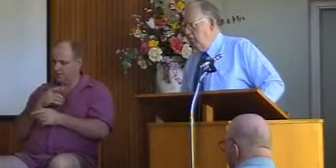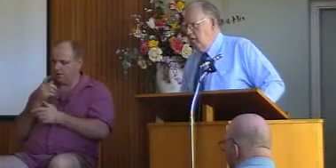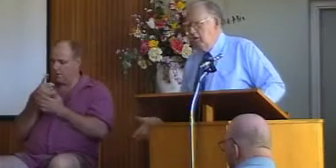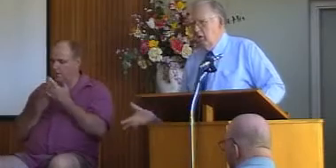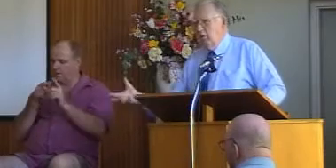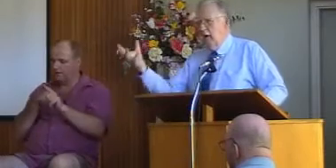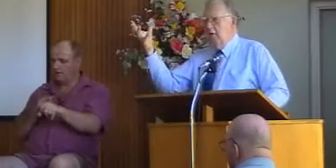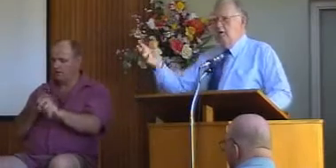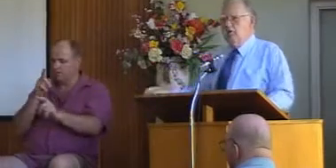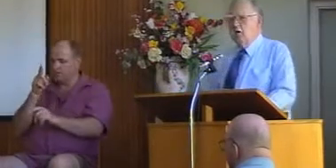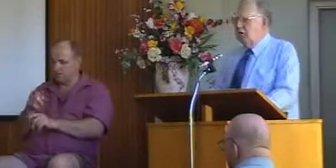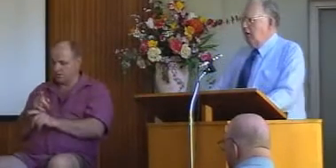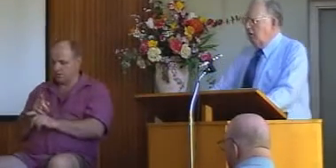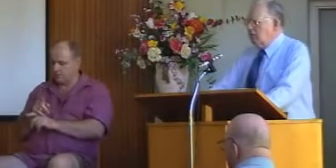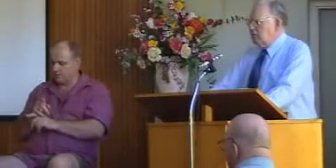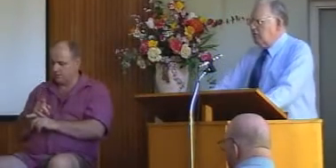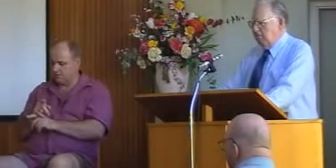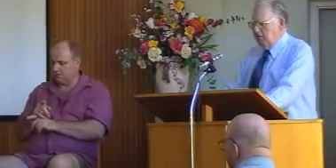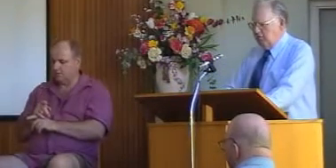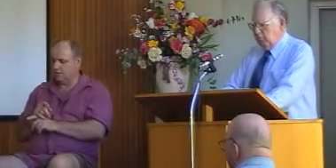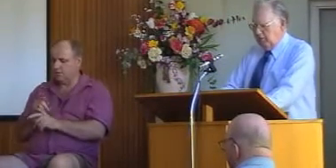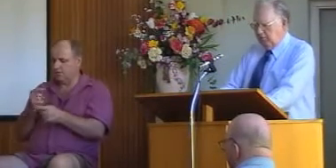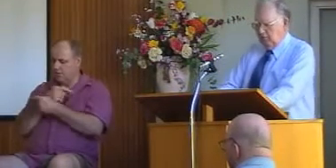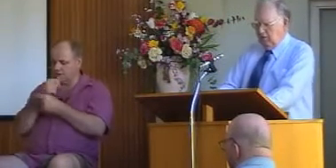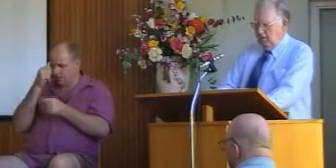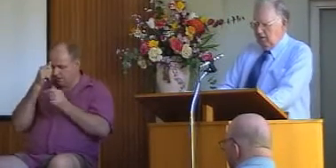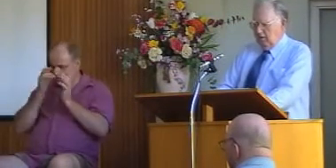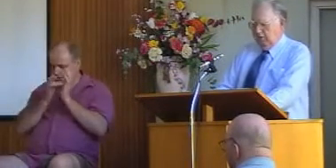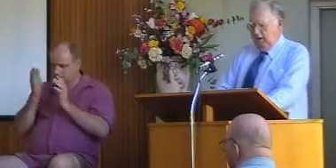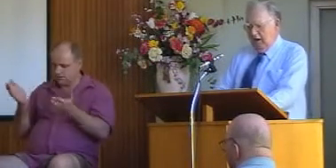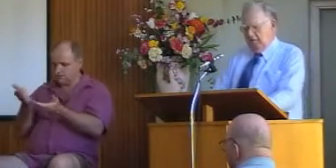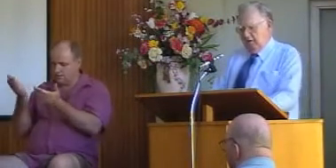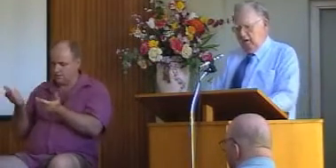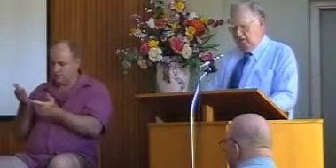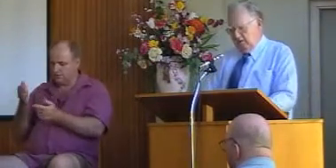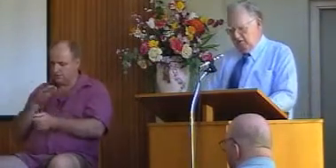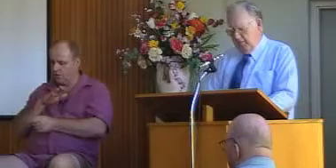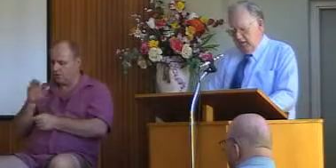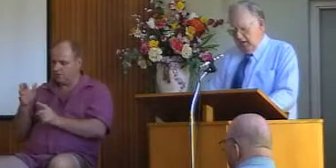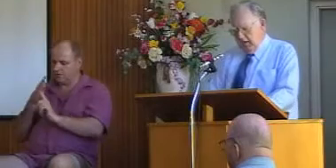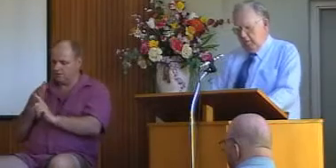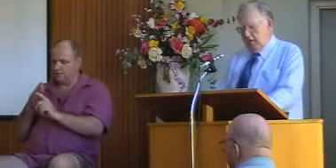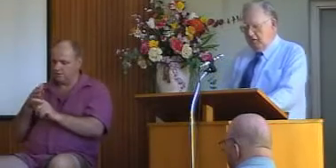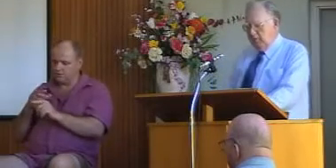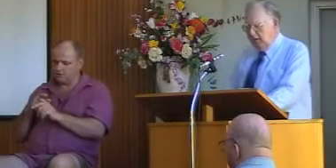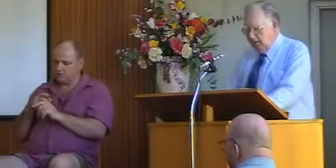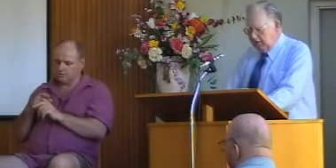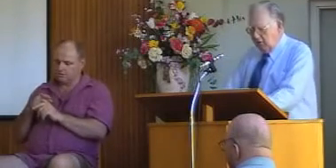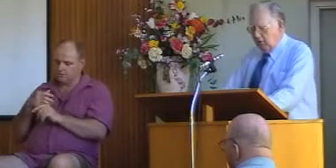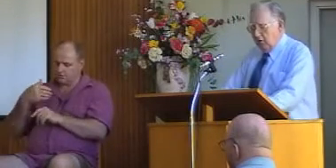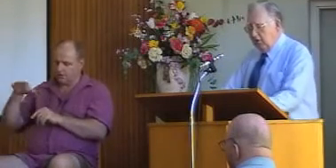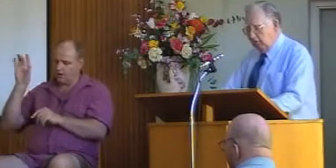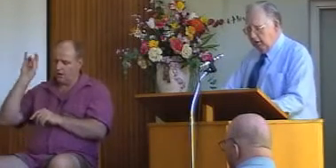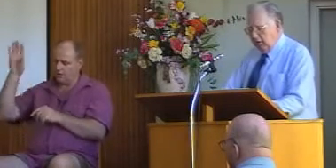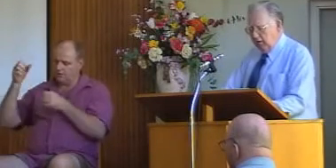Rome and encouraged countless numbers of people to follow after Christ. And it means being like